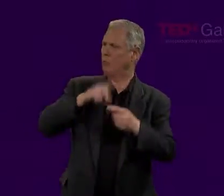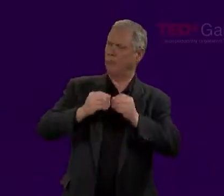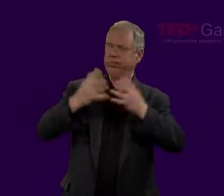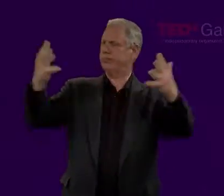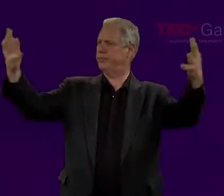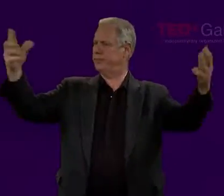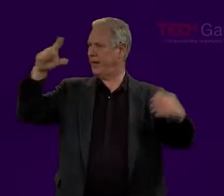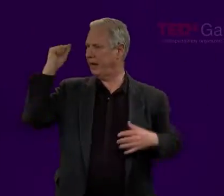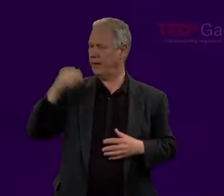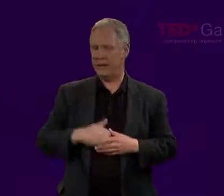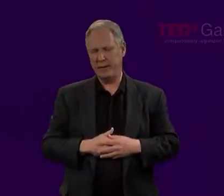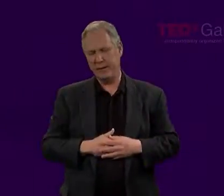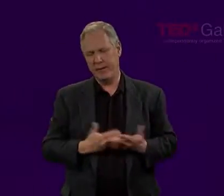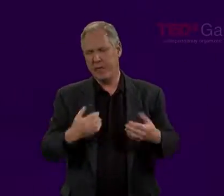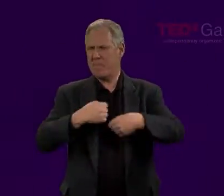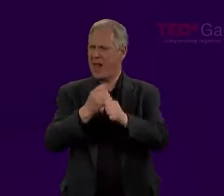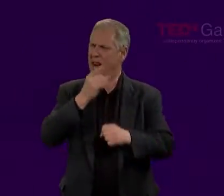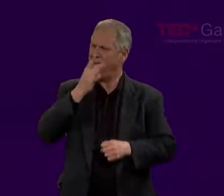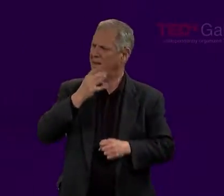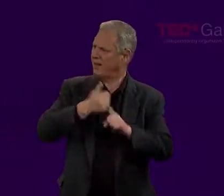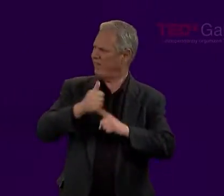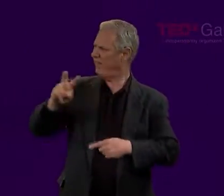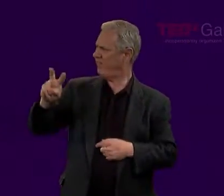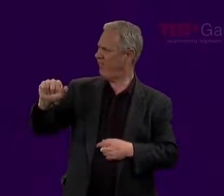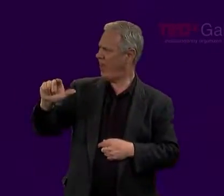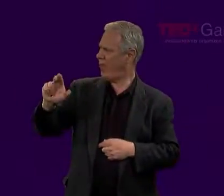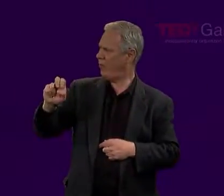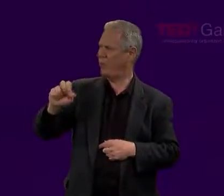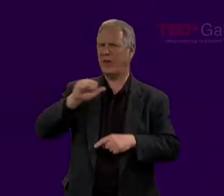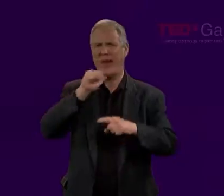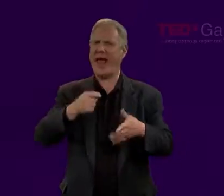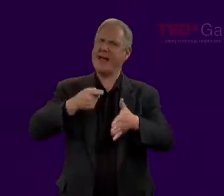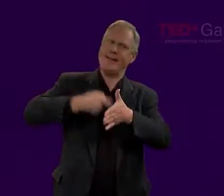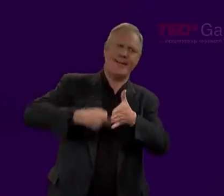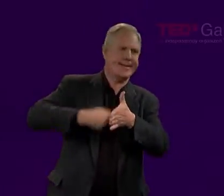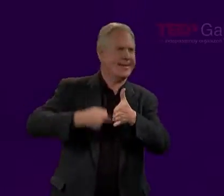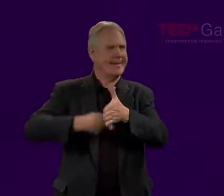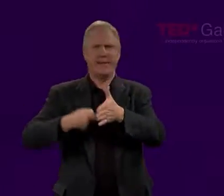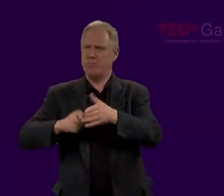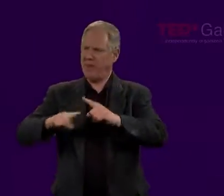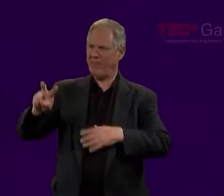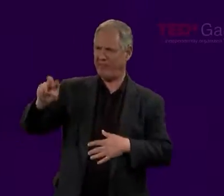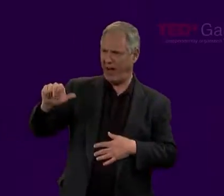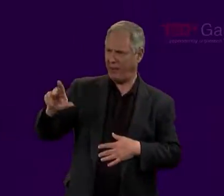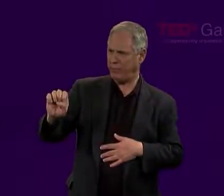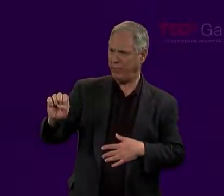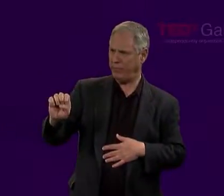It has so many different meanings to it. Light is visual.